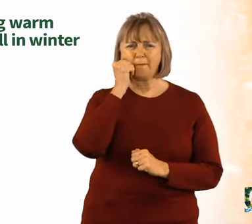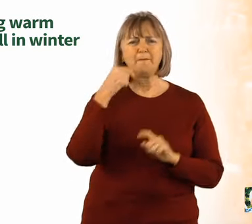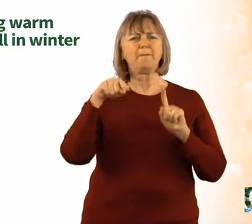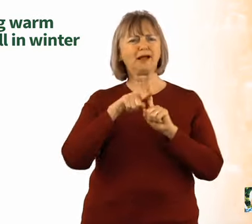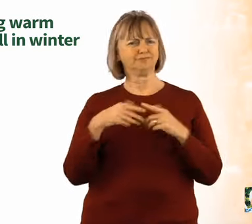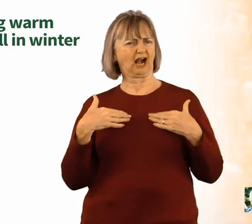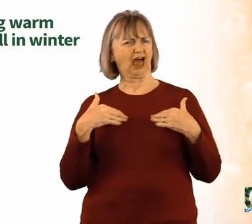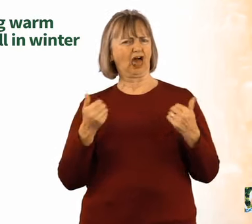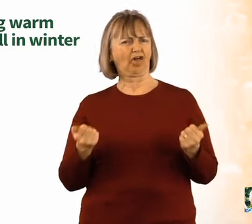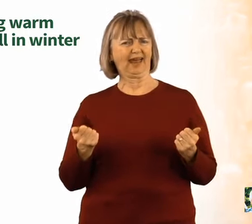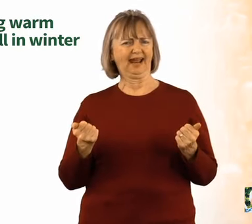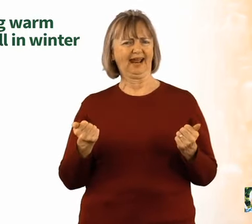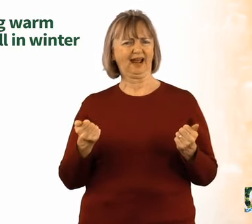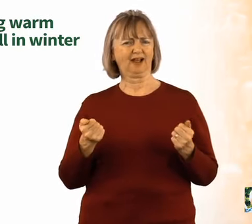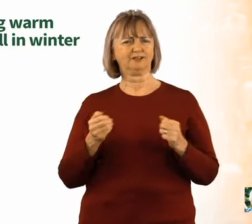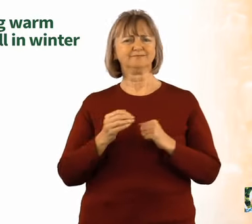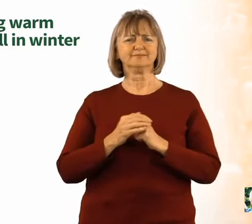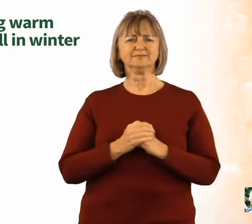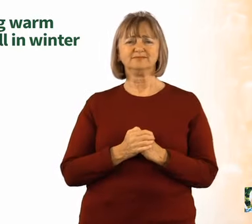Keeping warm and well in winter.